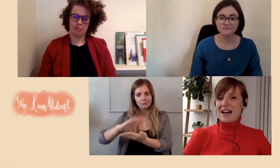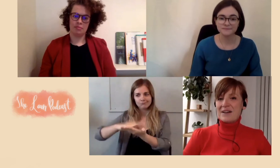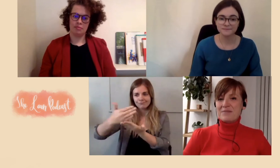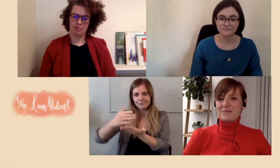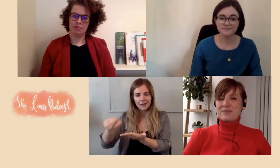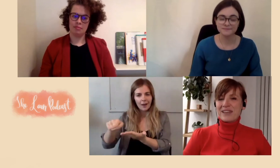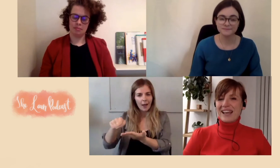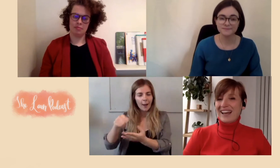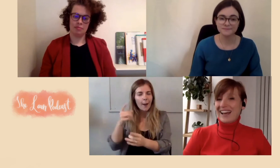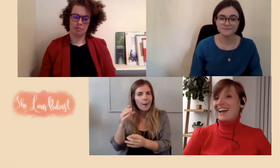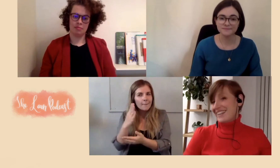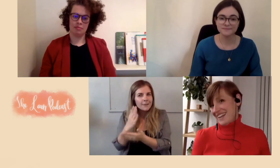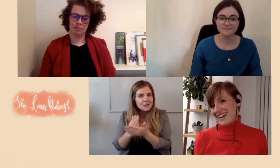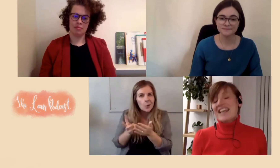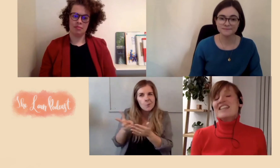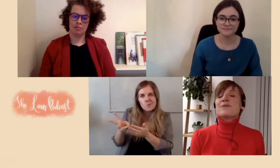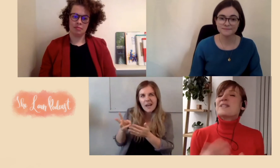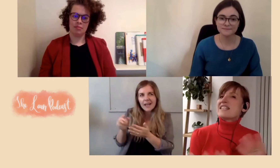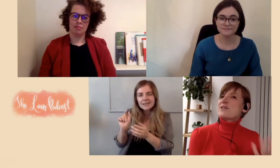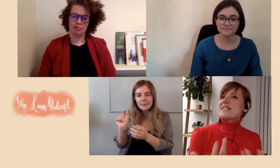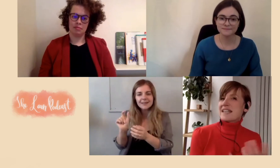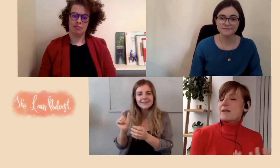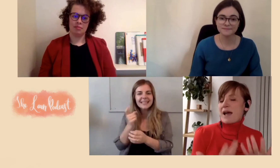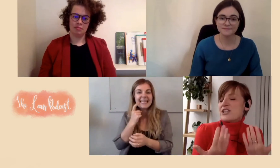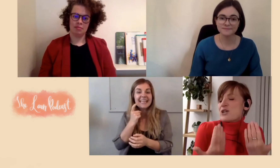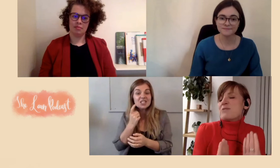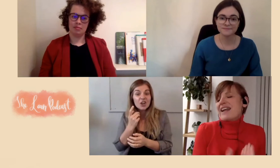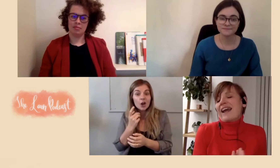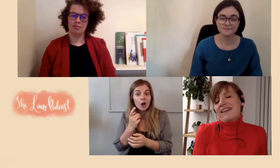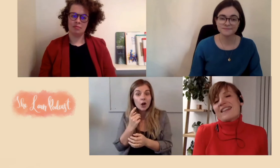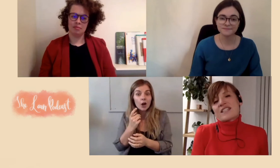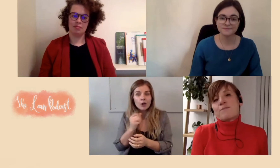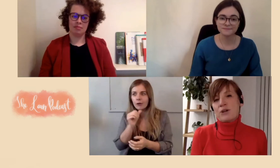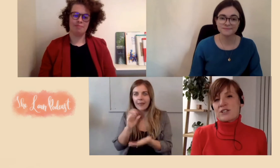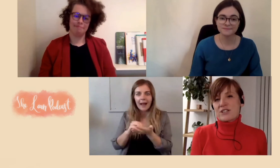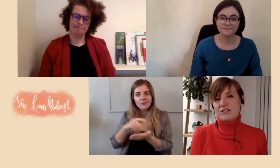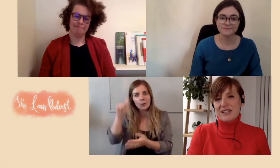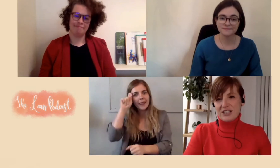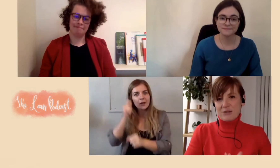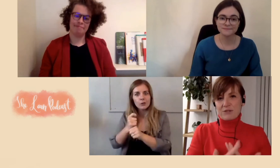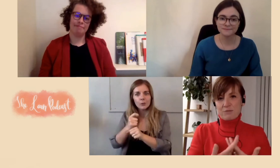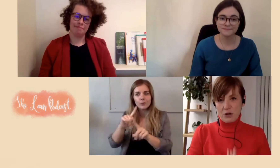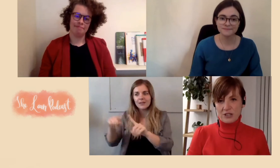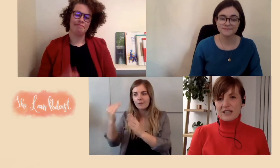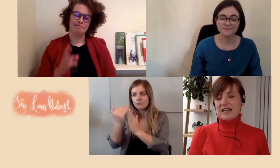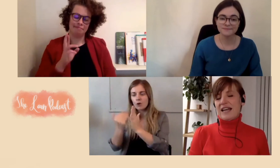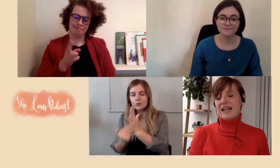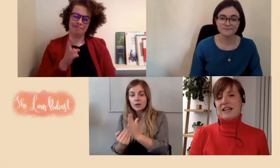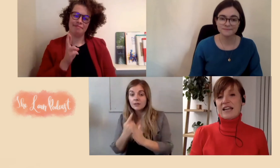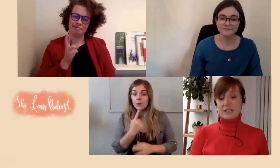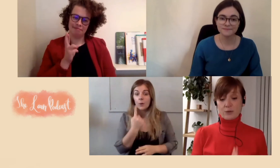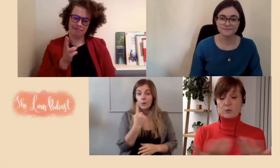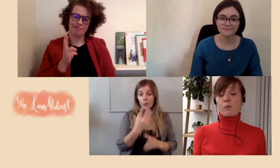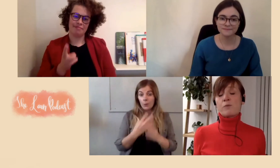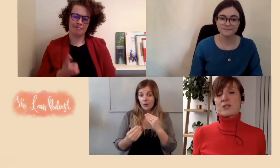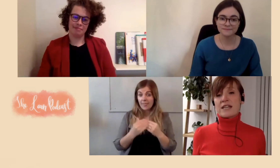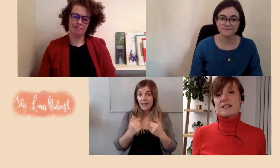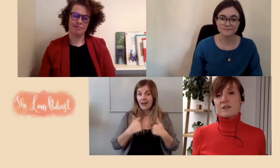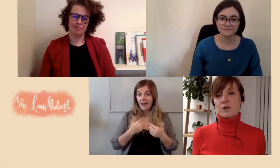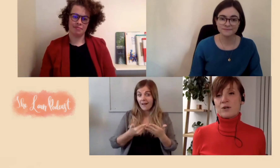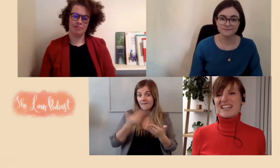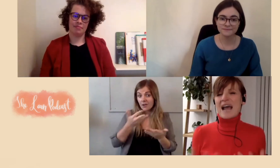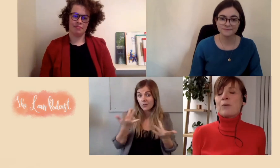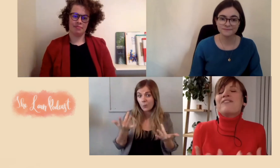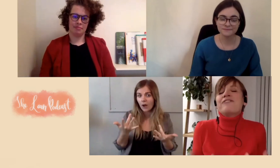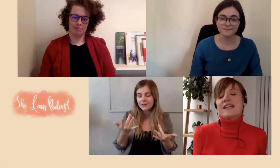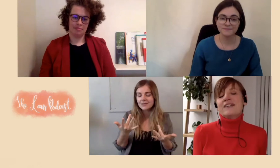in some ways because we don't have to think through the issues so much. Right. I think that one of the things I've thought about is